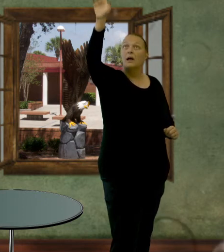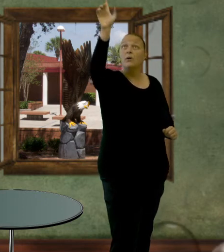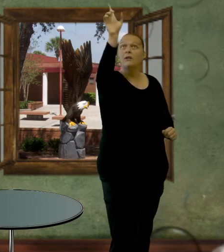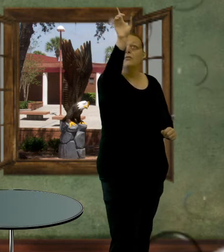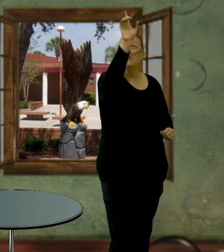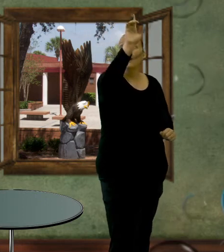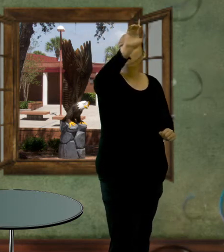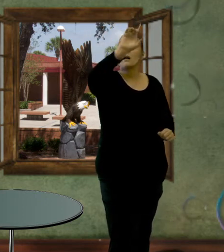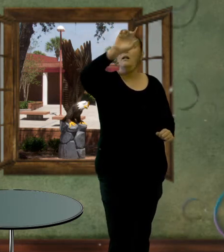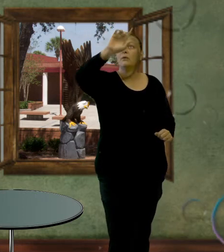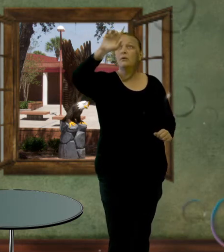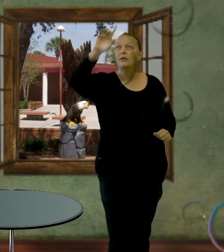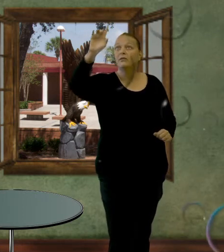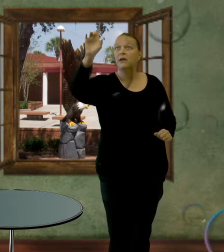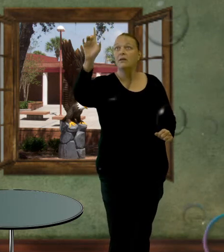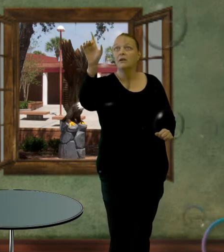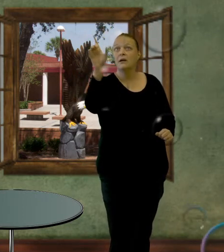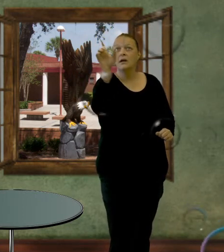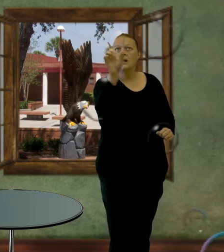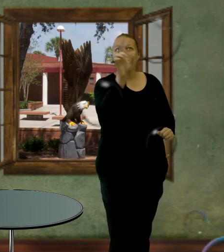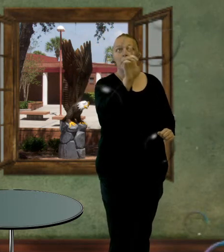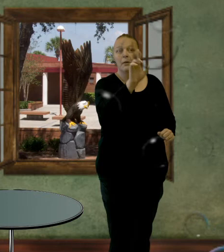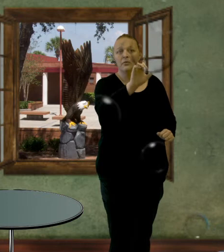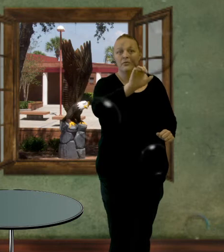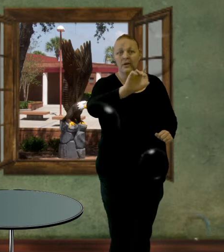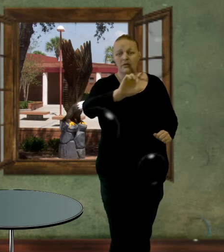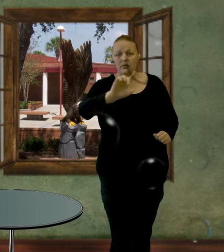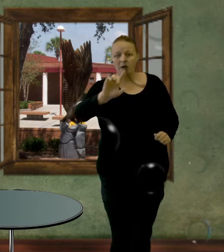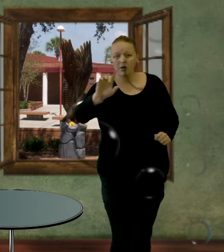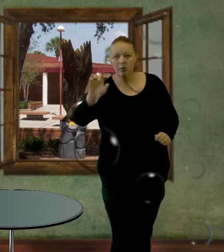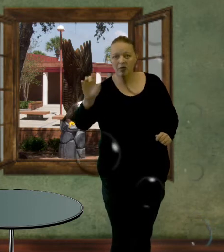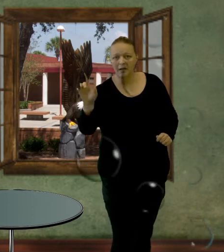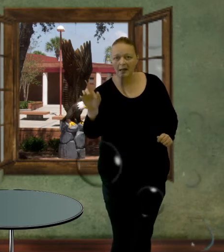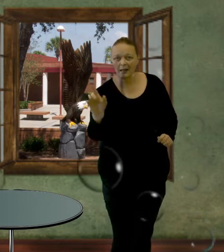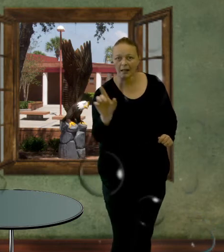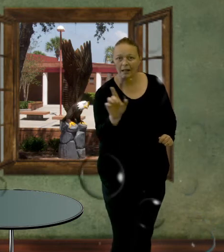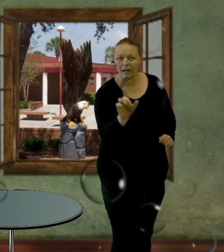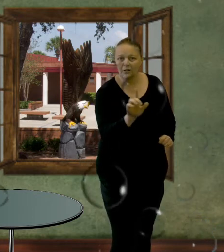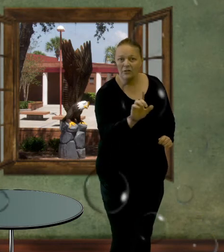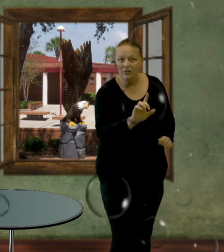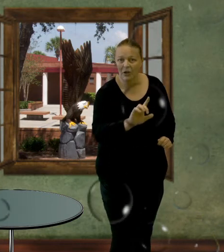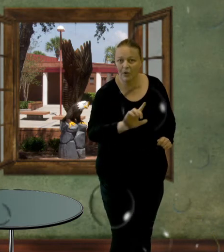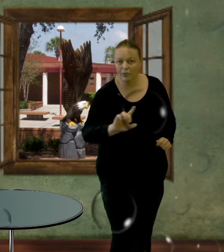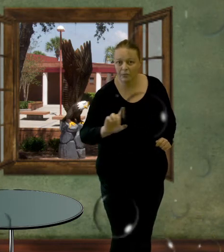we're going to follow it with our finger. Bubbles fall so gently and so